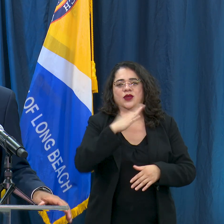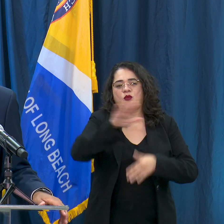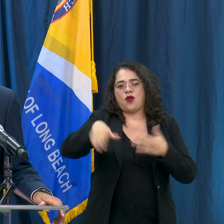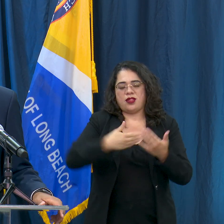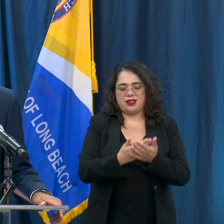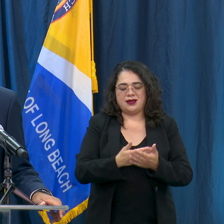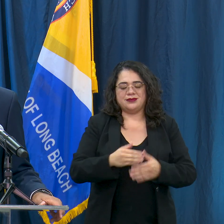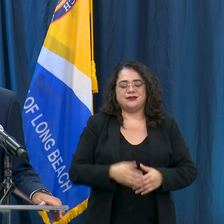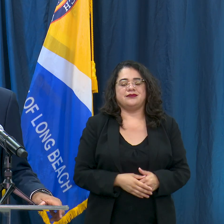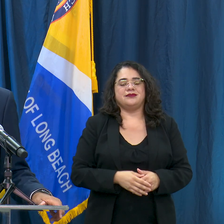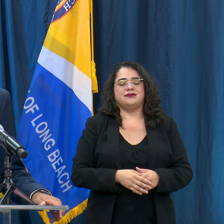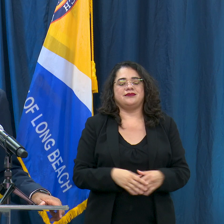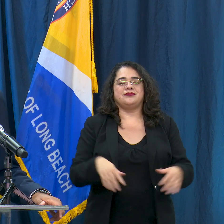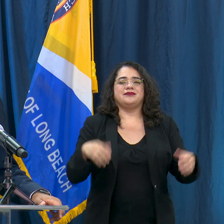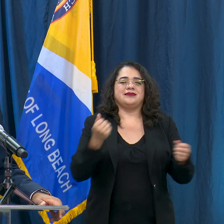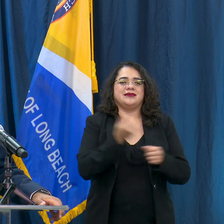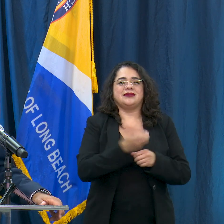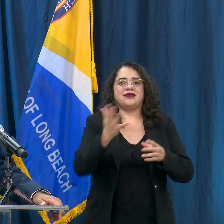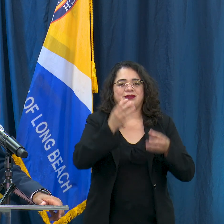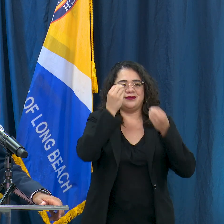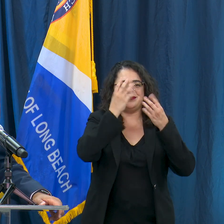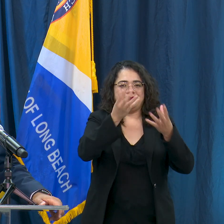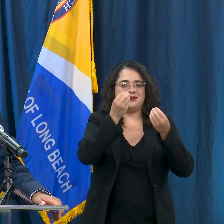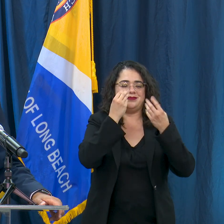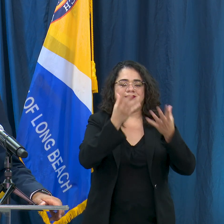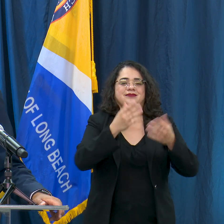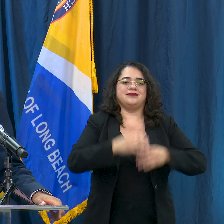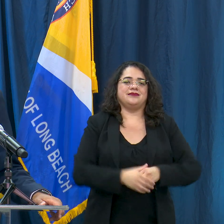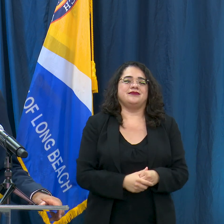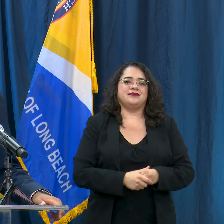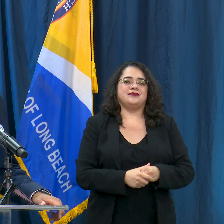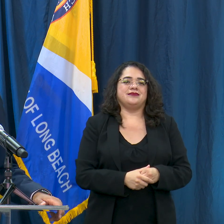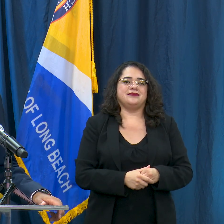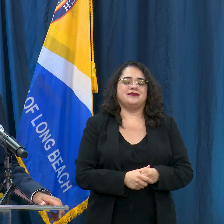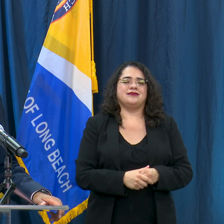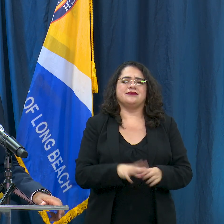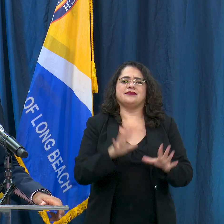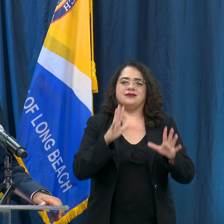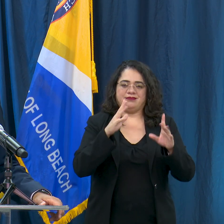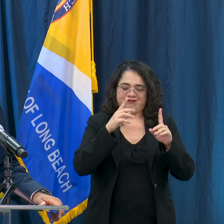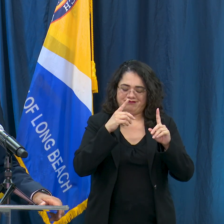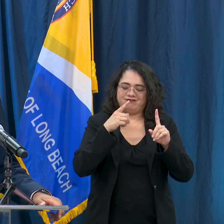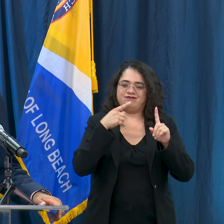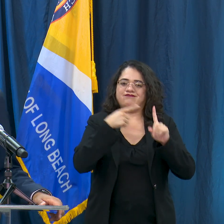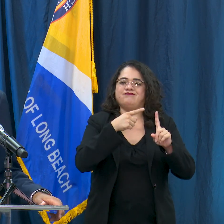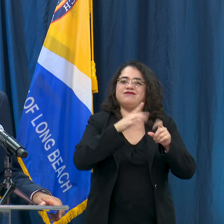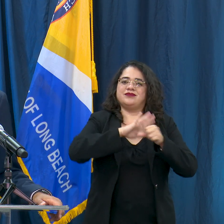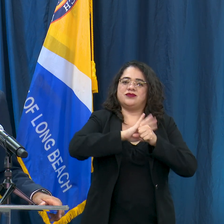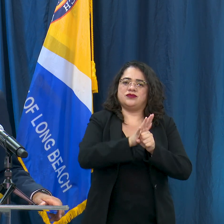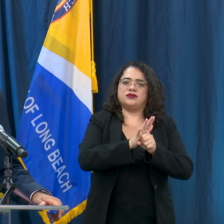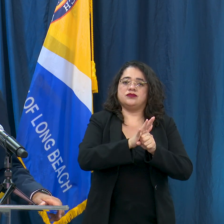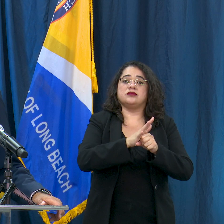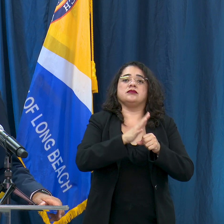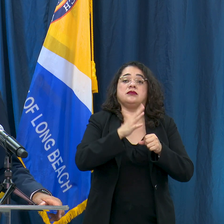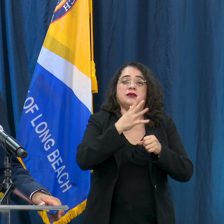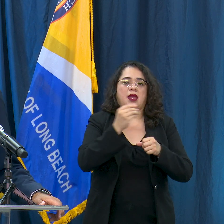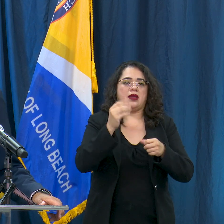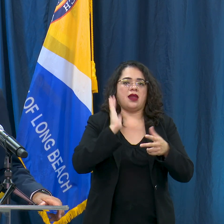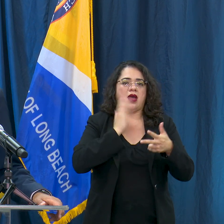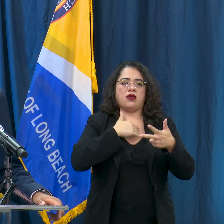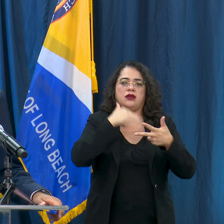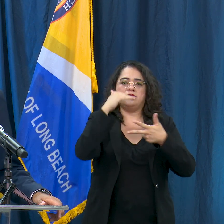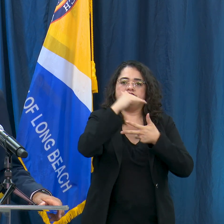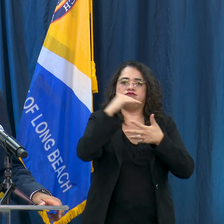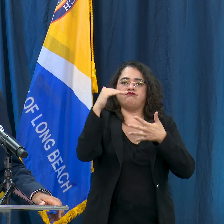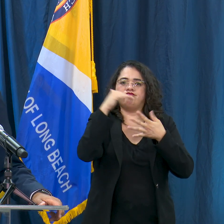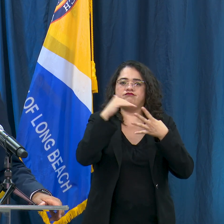off with several important updates, and we're going to talk a lot about COVID as it relates to what's opening next and how we're